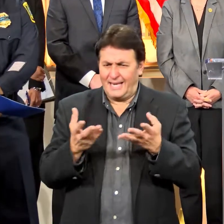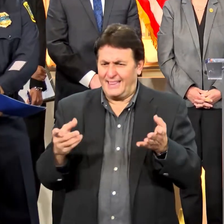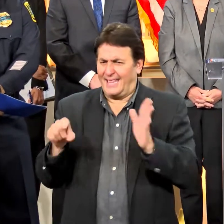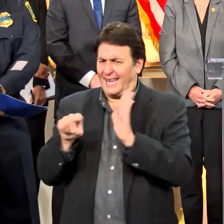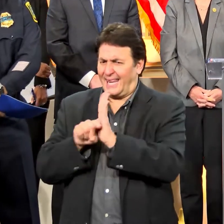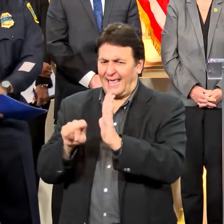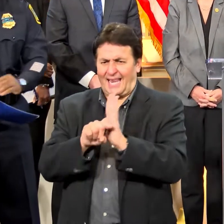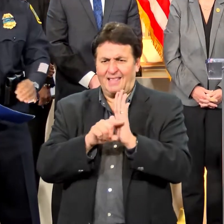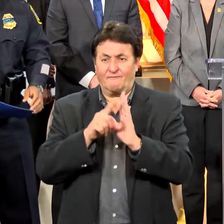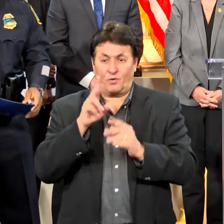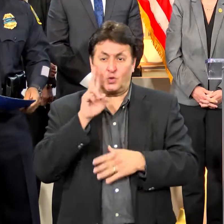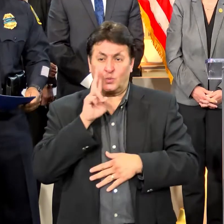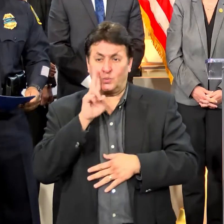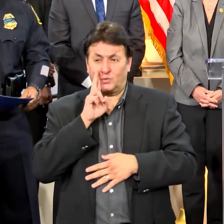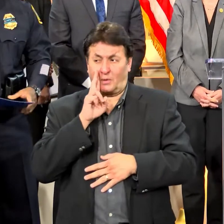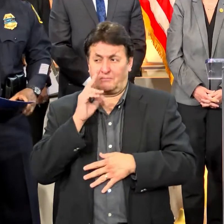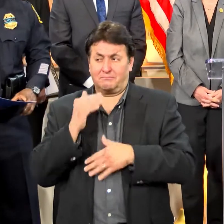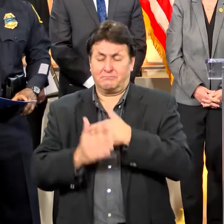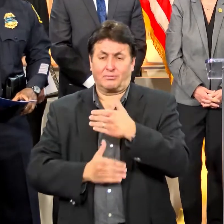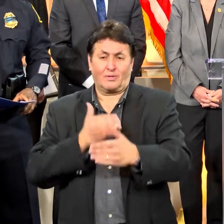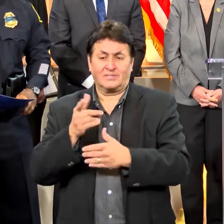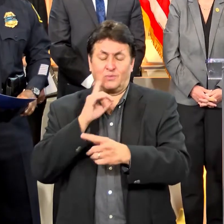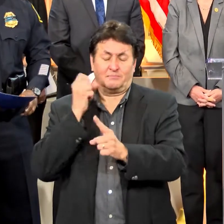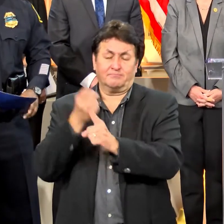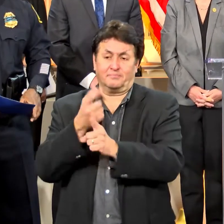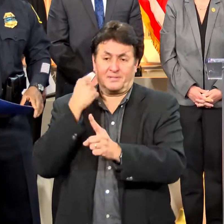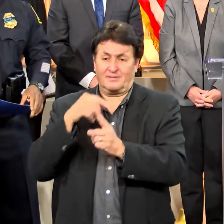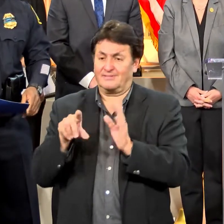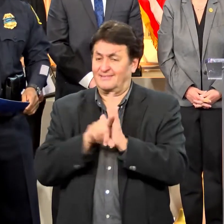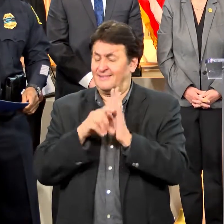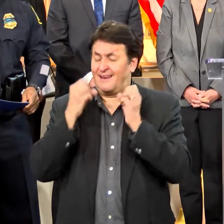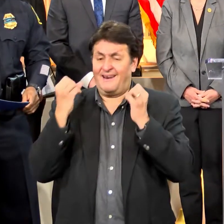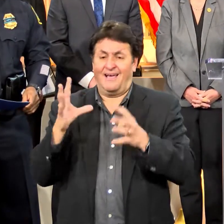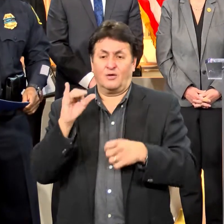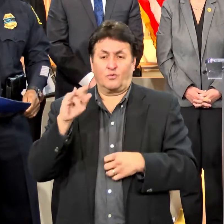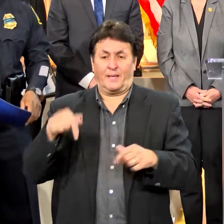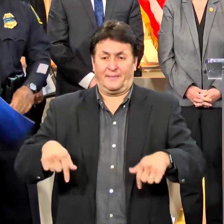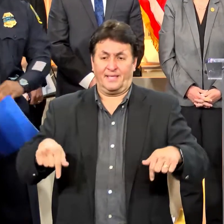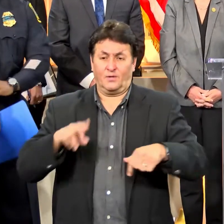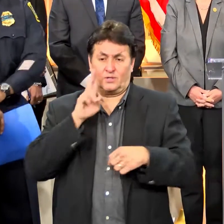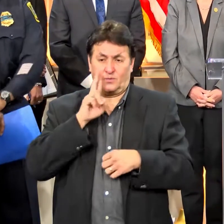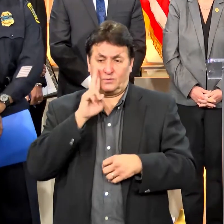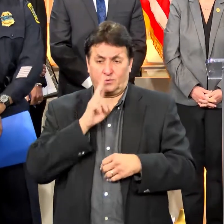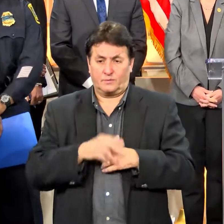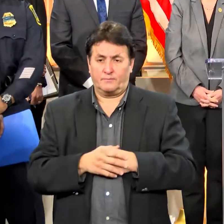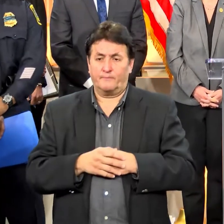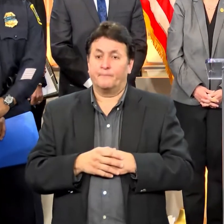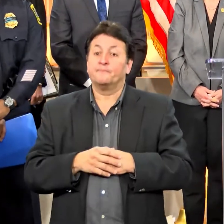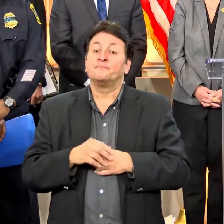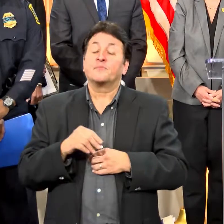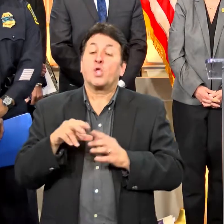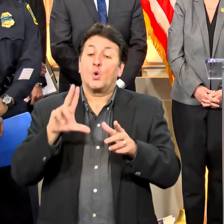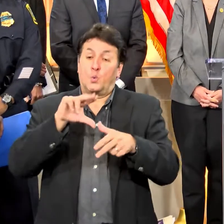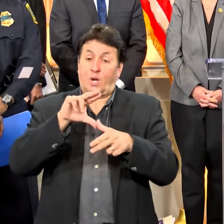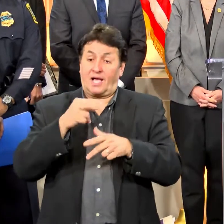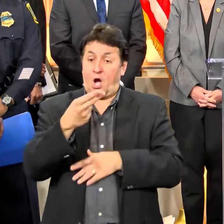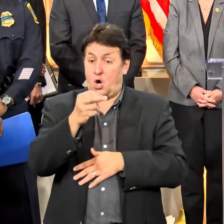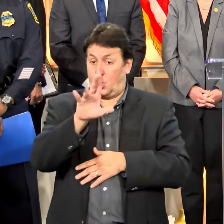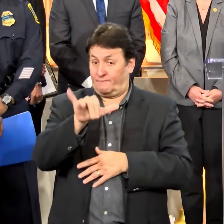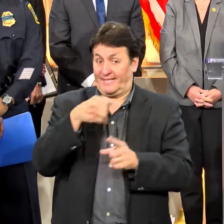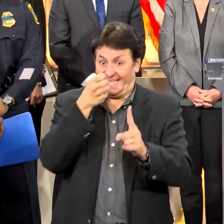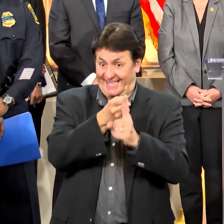process. In 2017, Hurricane Harvey caused major damage and disruption to the operation of our local court